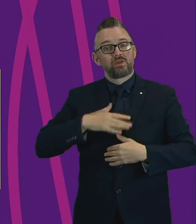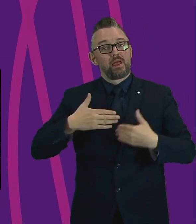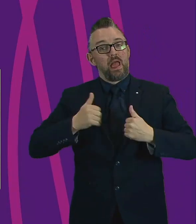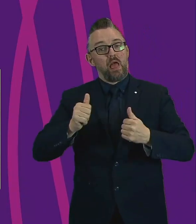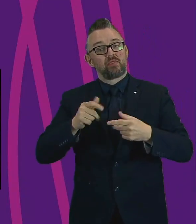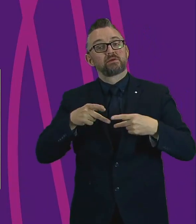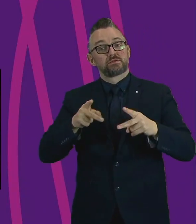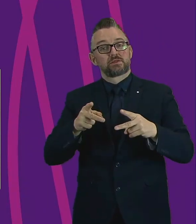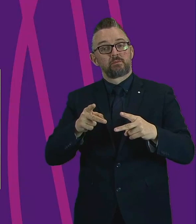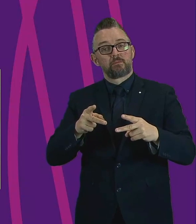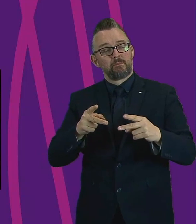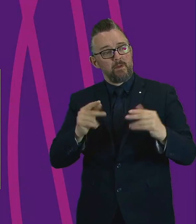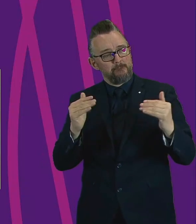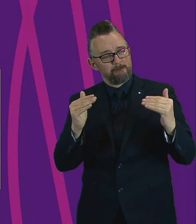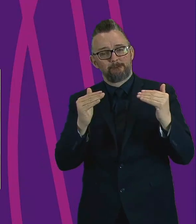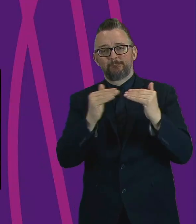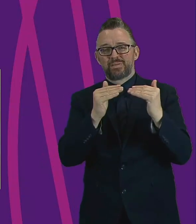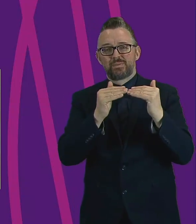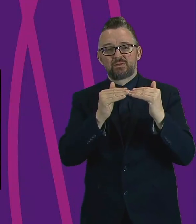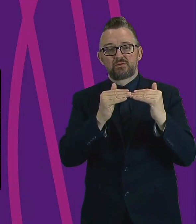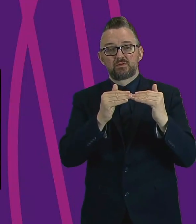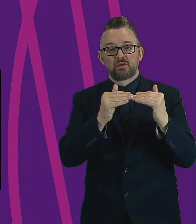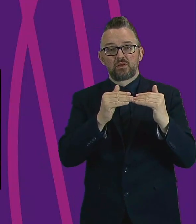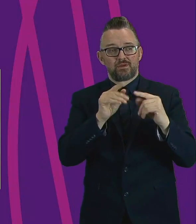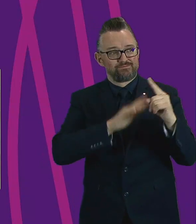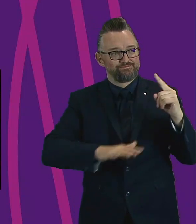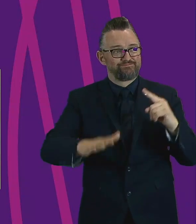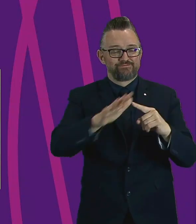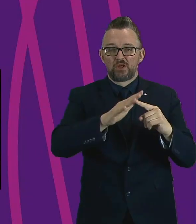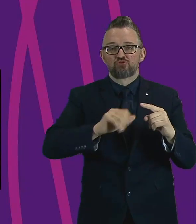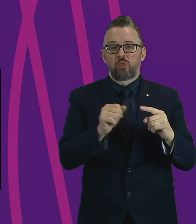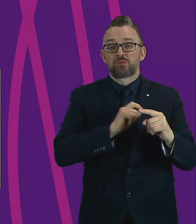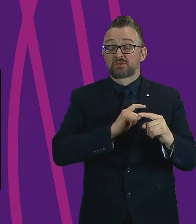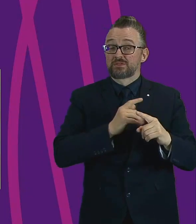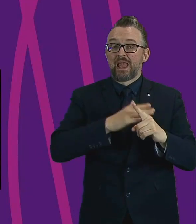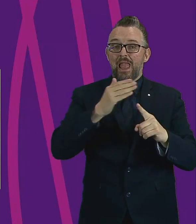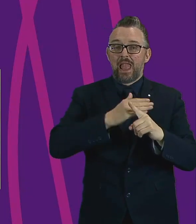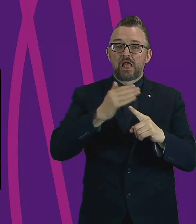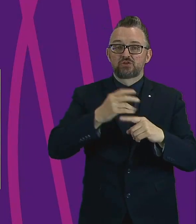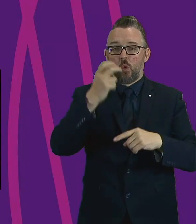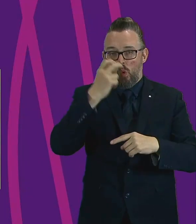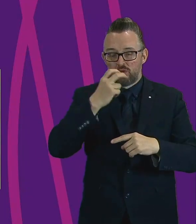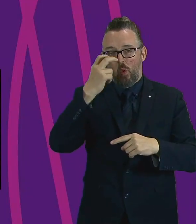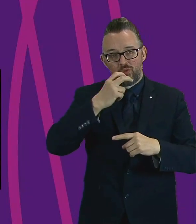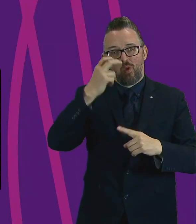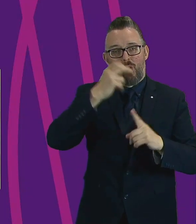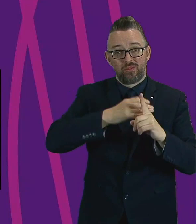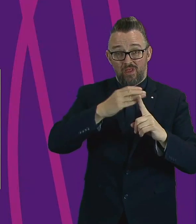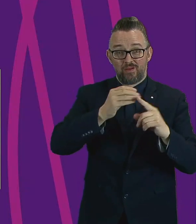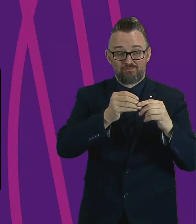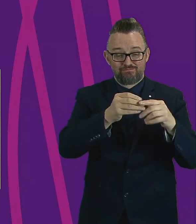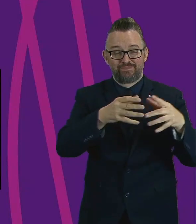meets the increasing challenges of an ageing population, and one which delivers the modern and preventative health-focused work and services